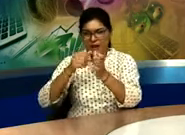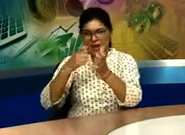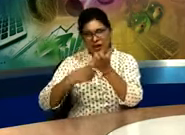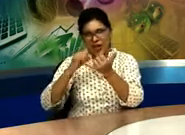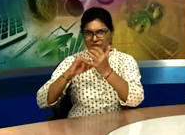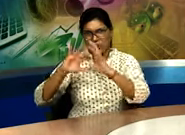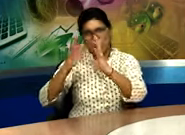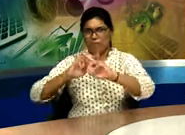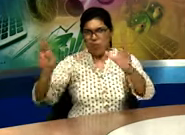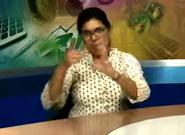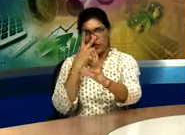there are some symbols found.